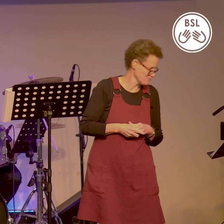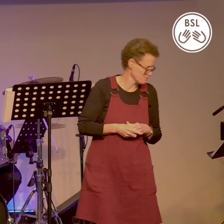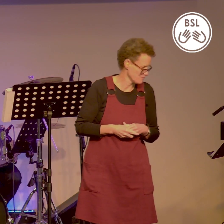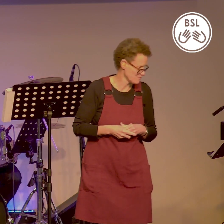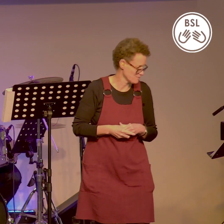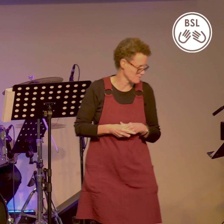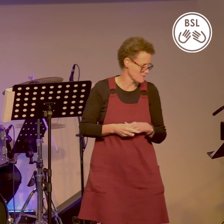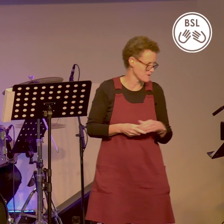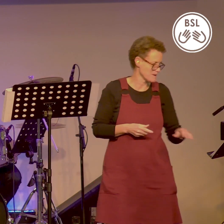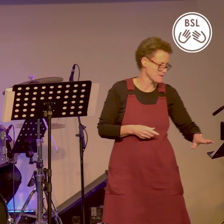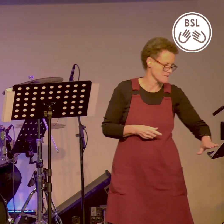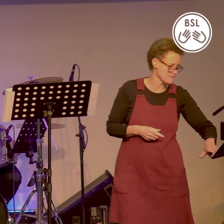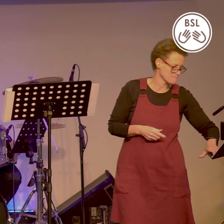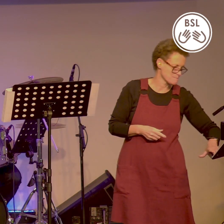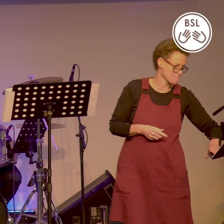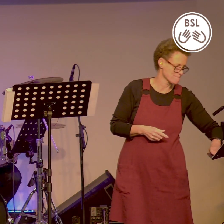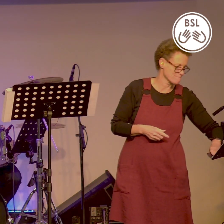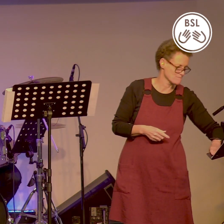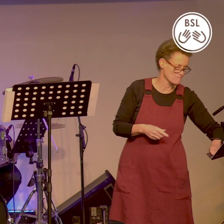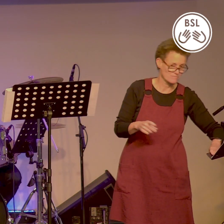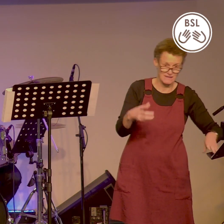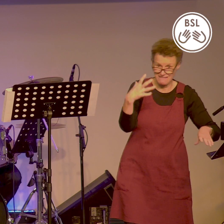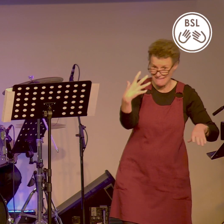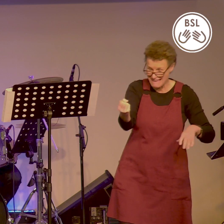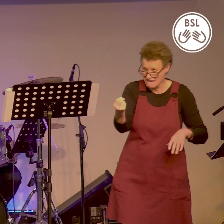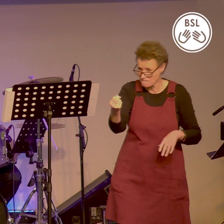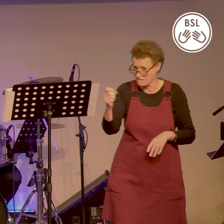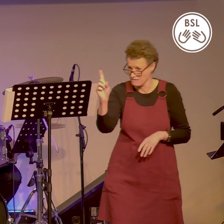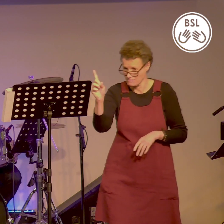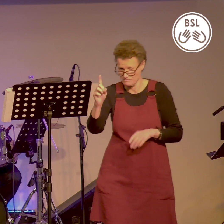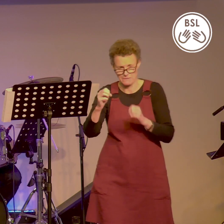make sure they can fully understand it.